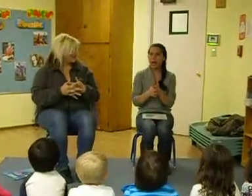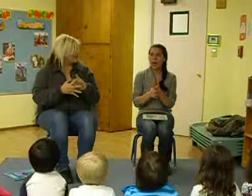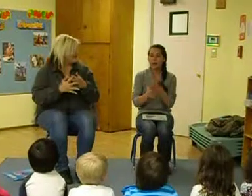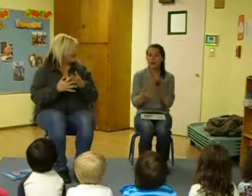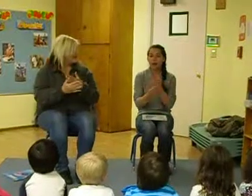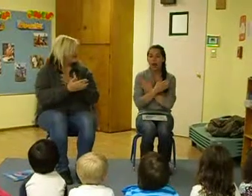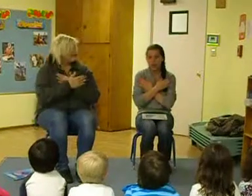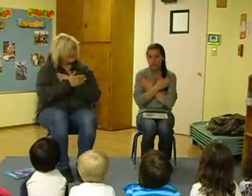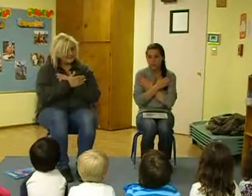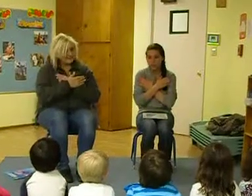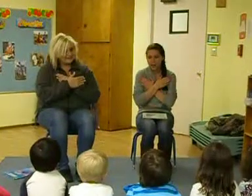And love.